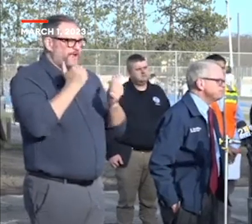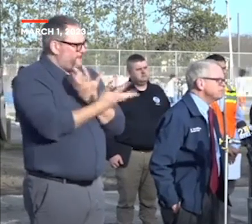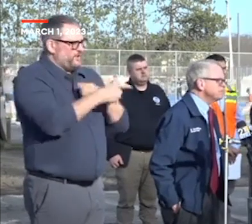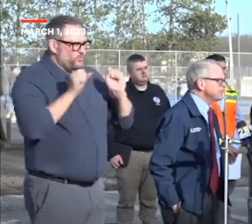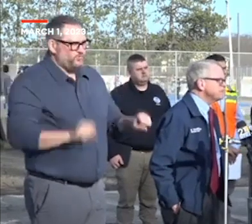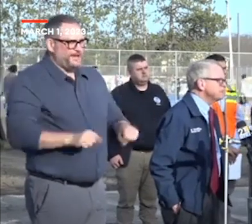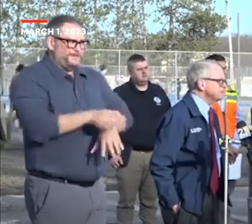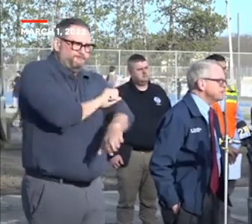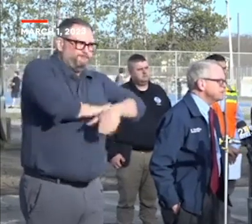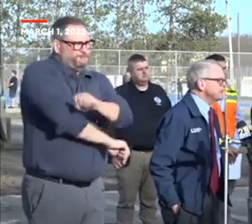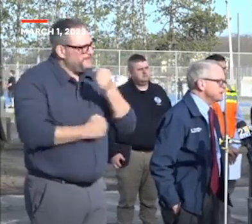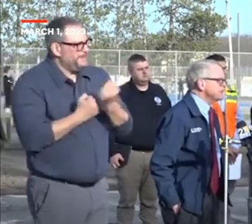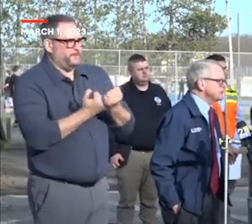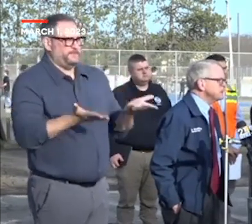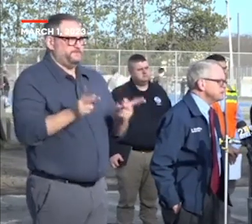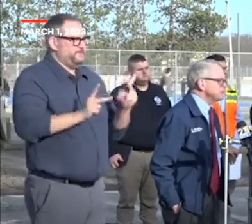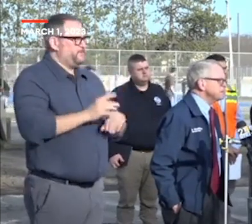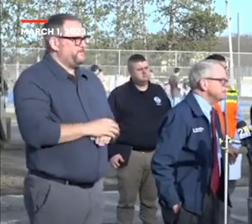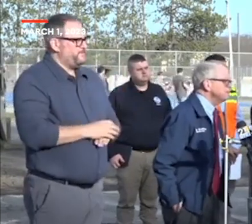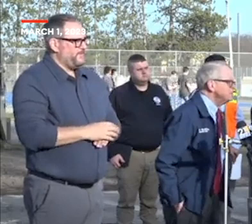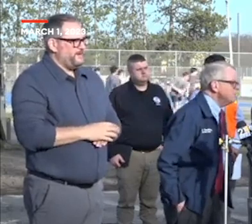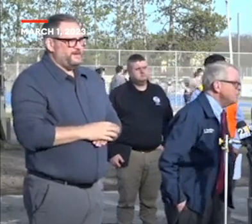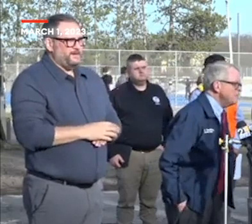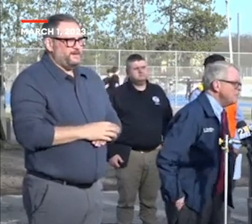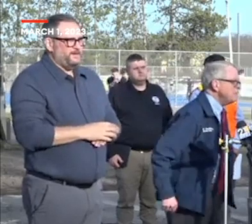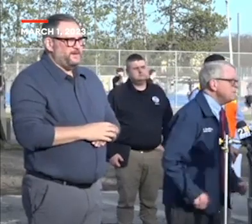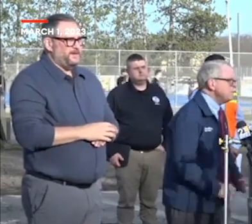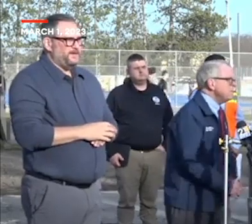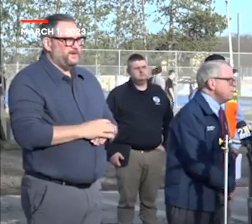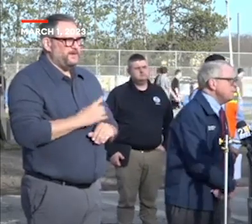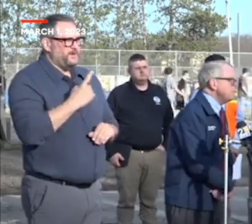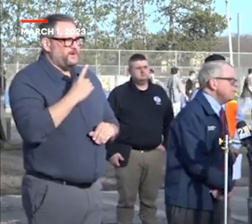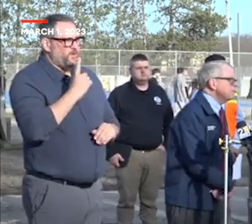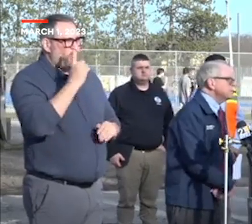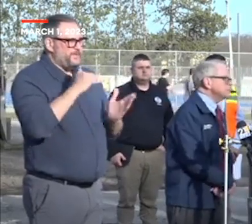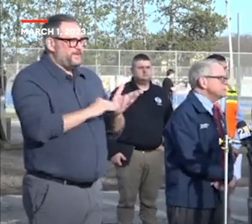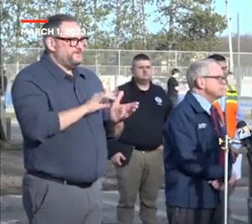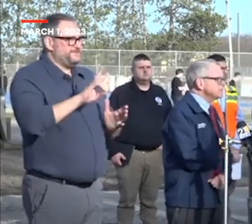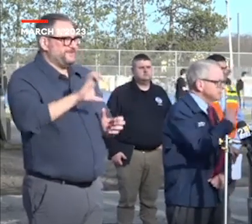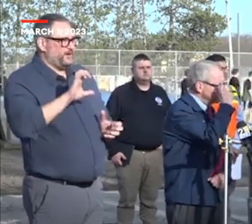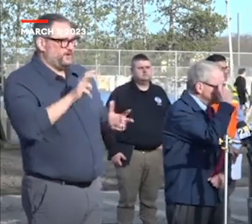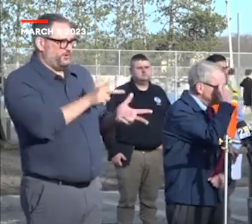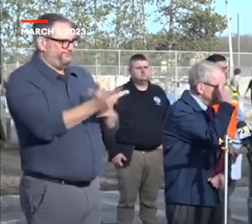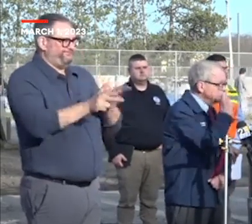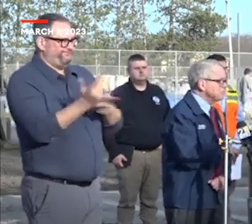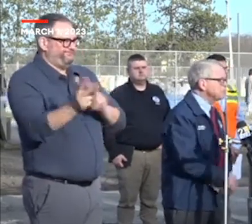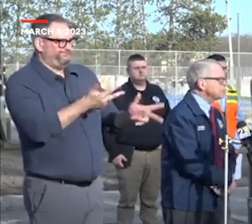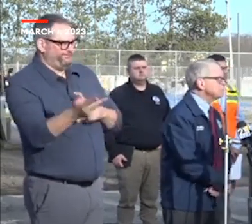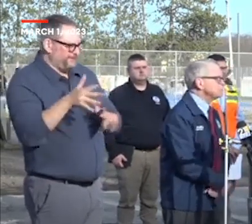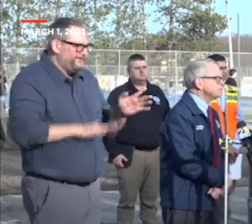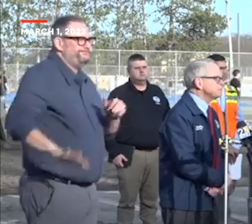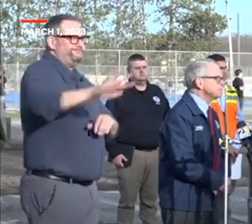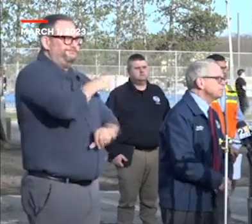yeoman's job. Appreciate it. 1,700 derailments happen in this country on average. Have you reached out to the National